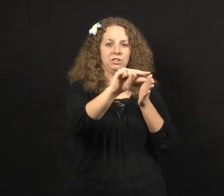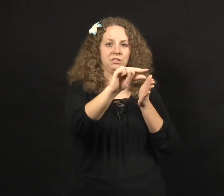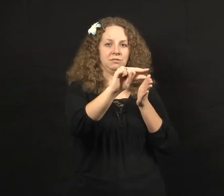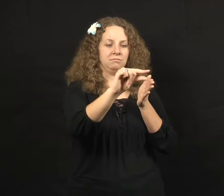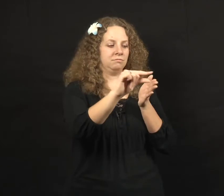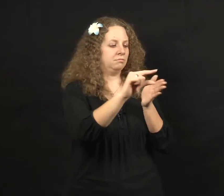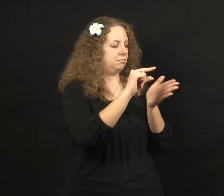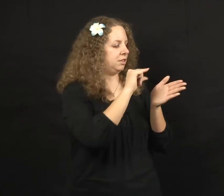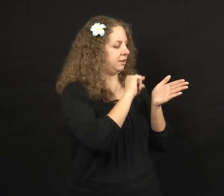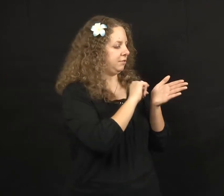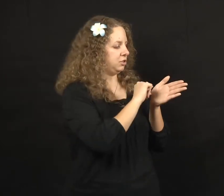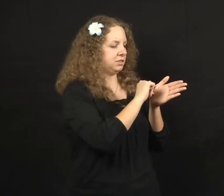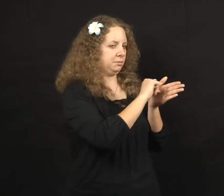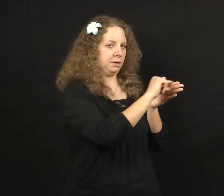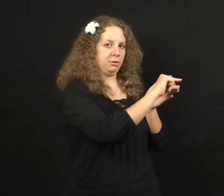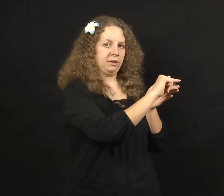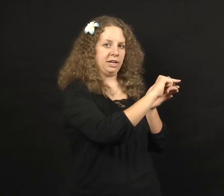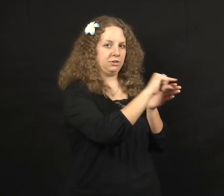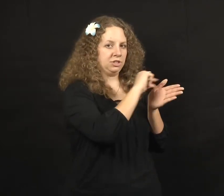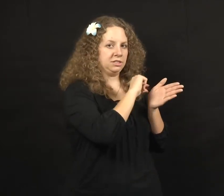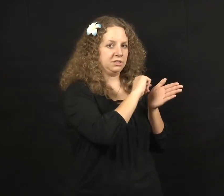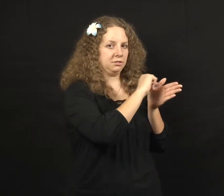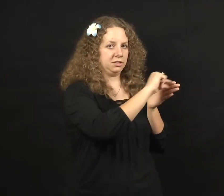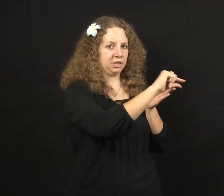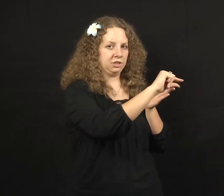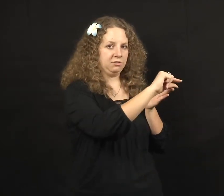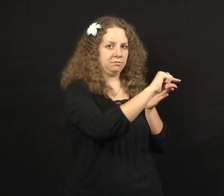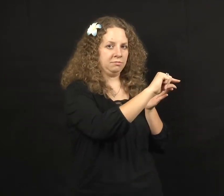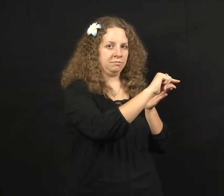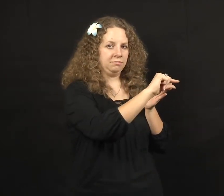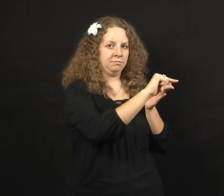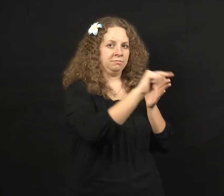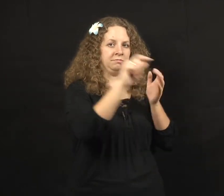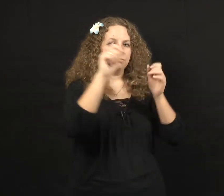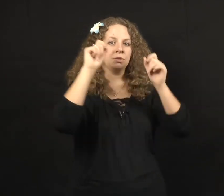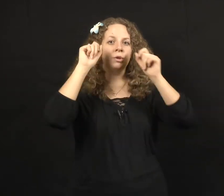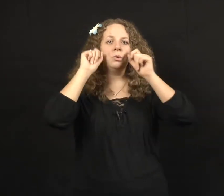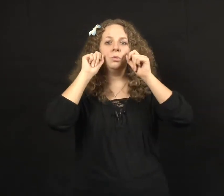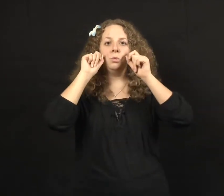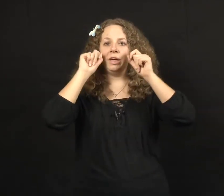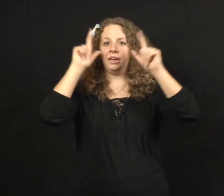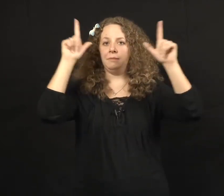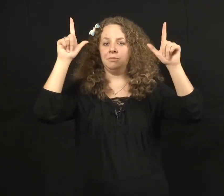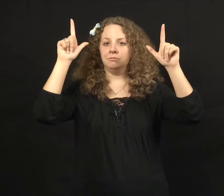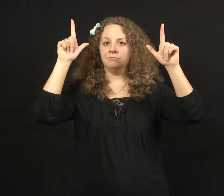Verse. Like a verse in the Bible right here, just this little section. Wake up.